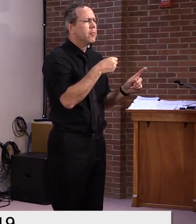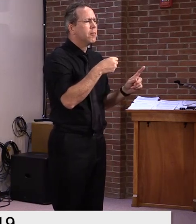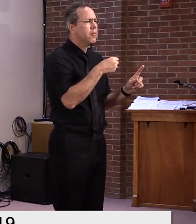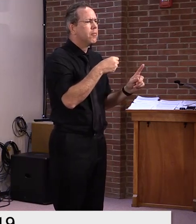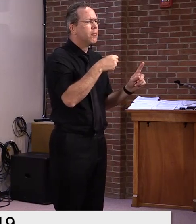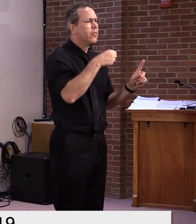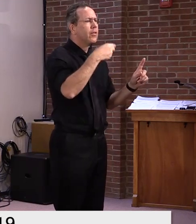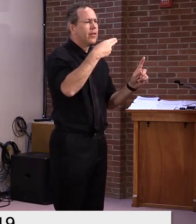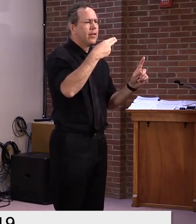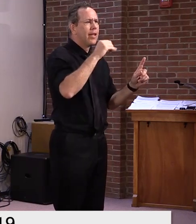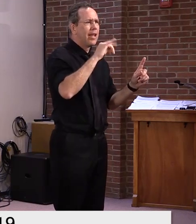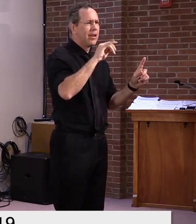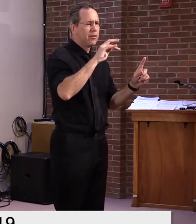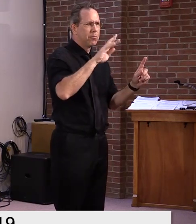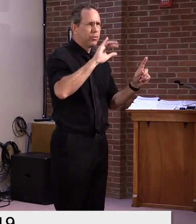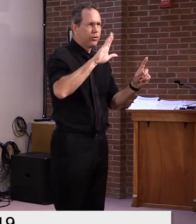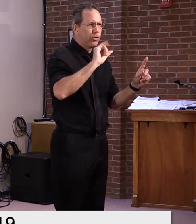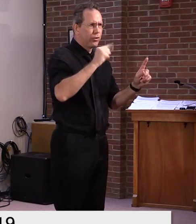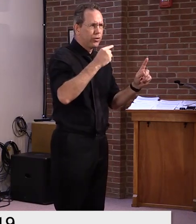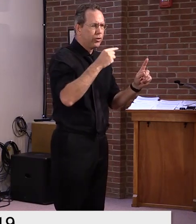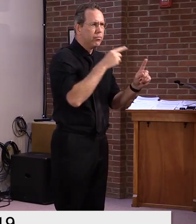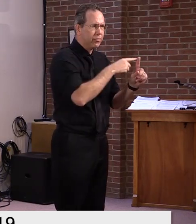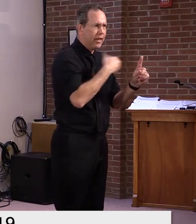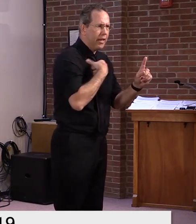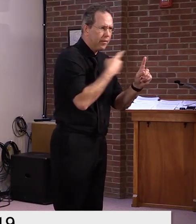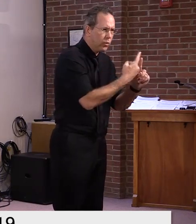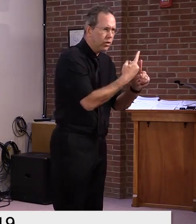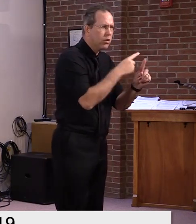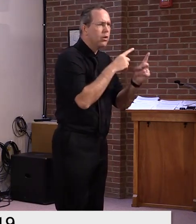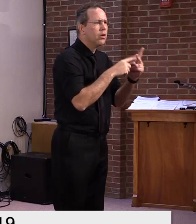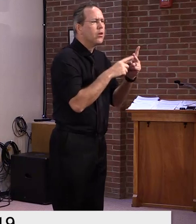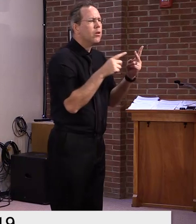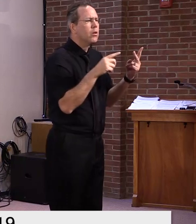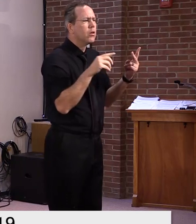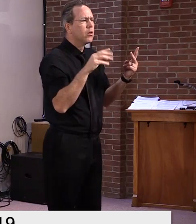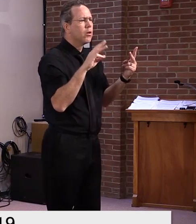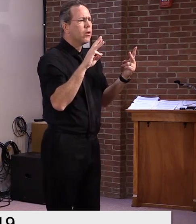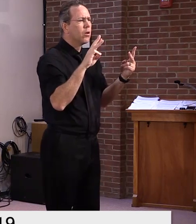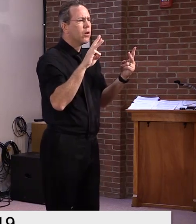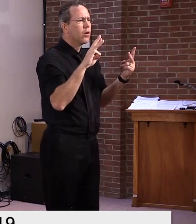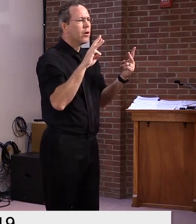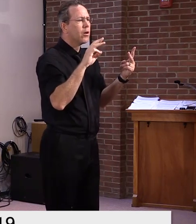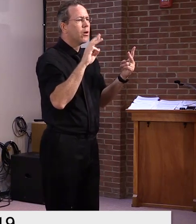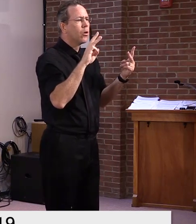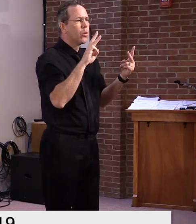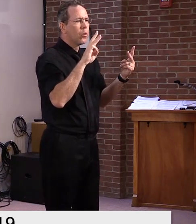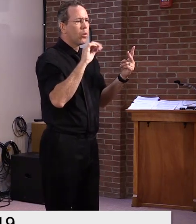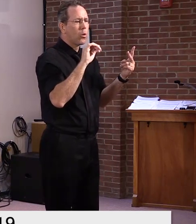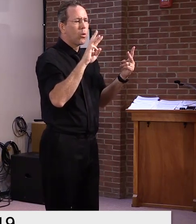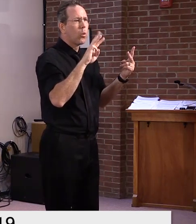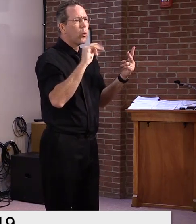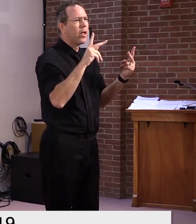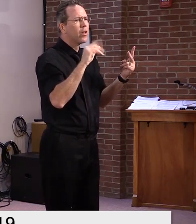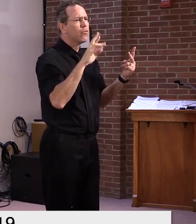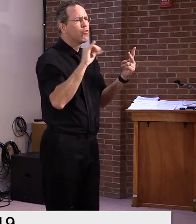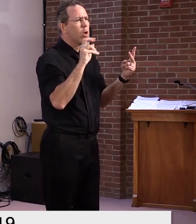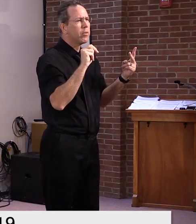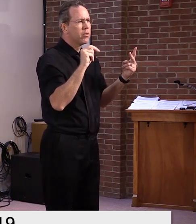one is Wake Robin, a unit. Now, I want to be specific on this, just a single unit